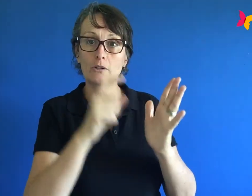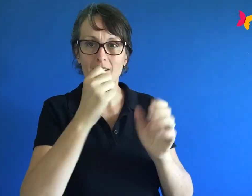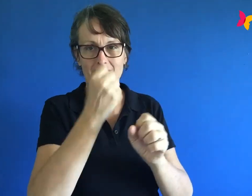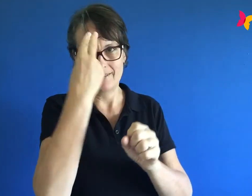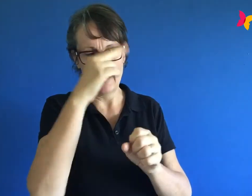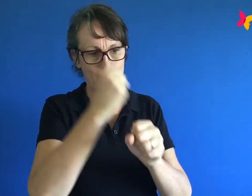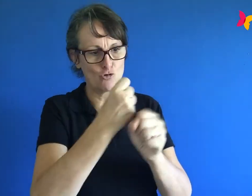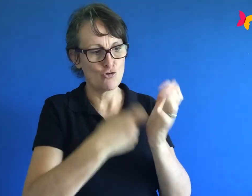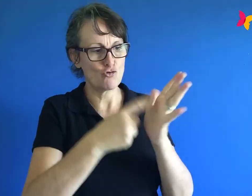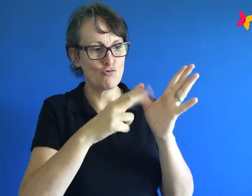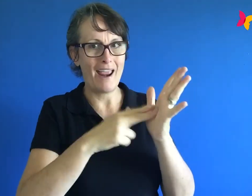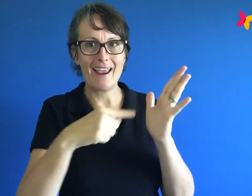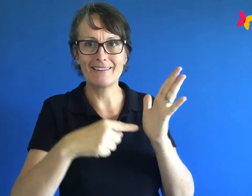out how you handle those things.